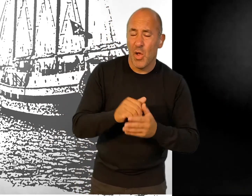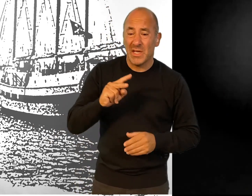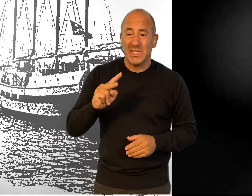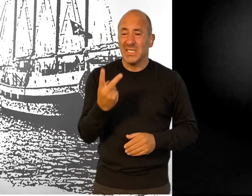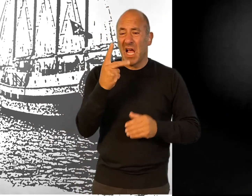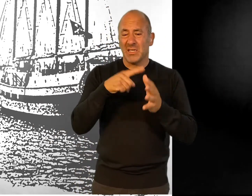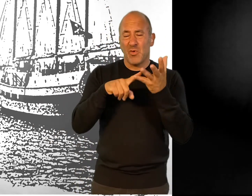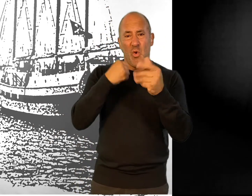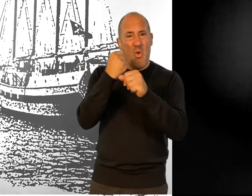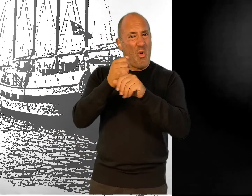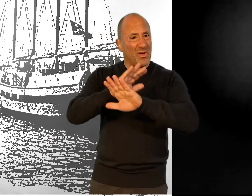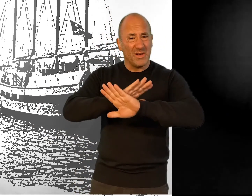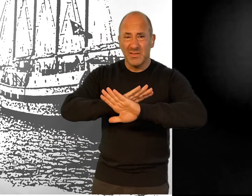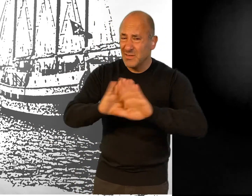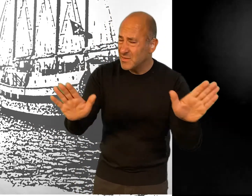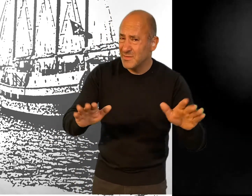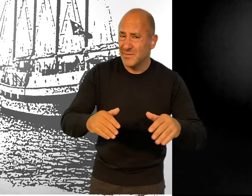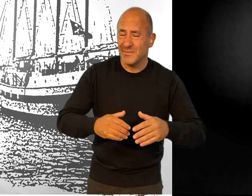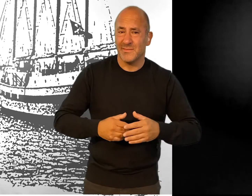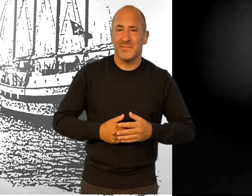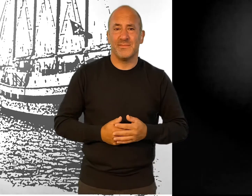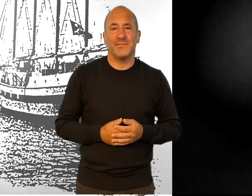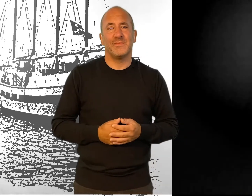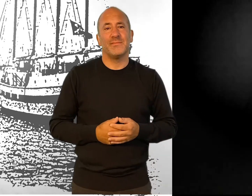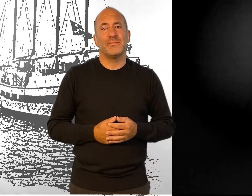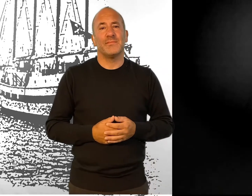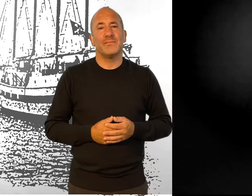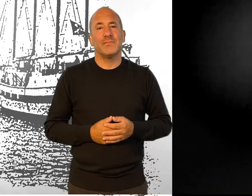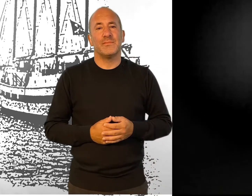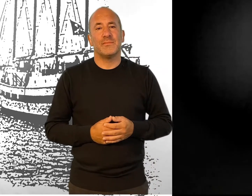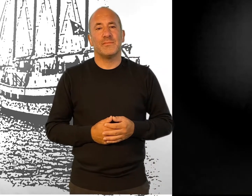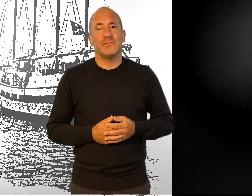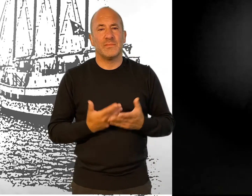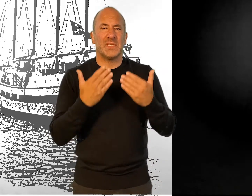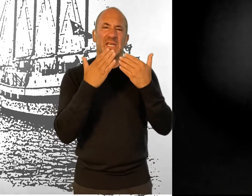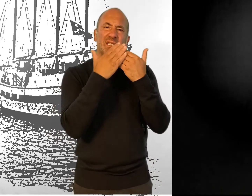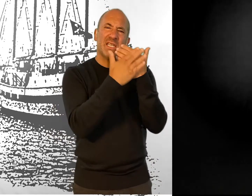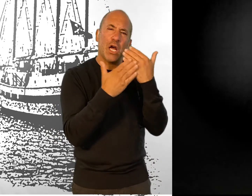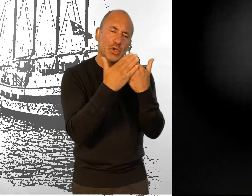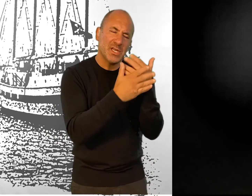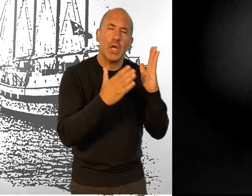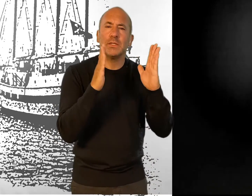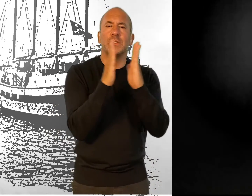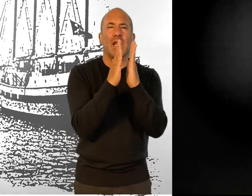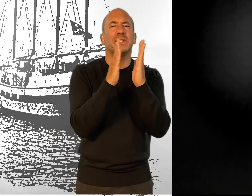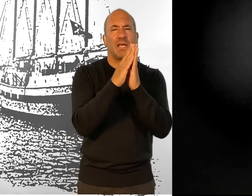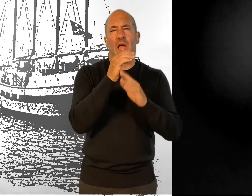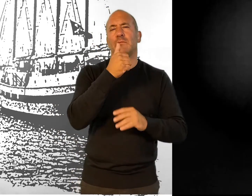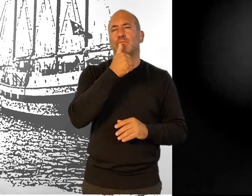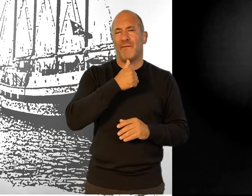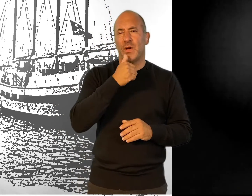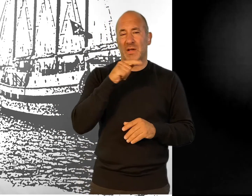August. Saturdays or Sundays were preferred, the 17th and 29th being especially